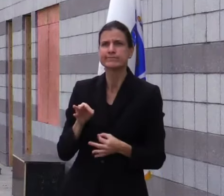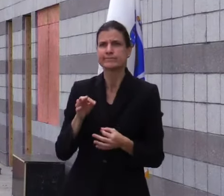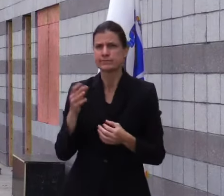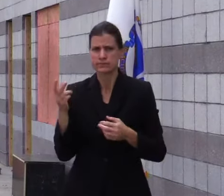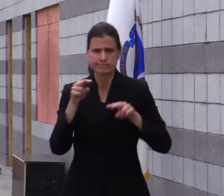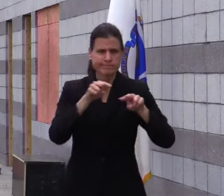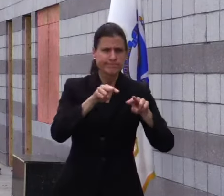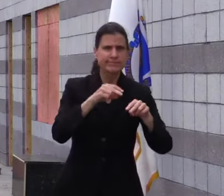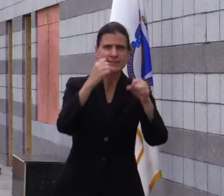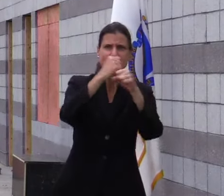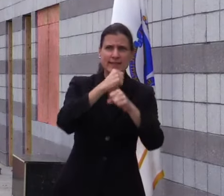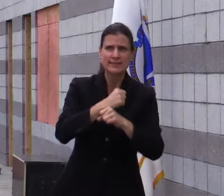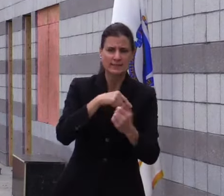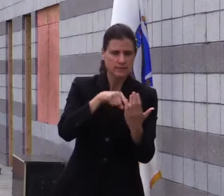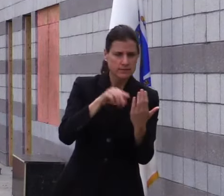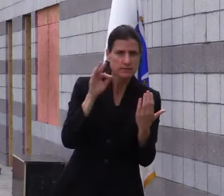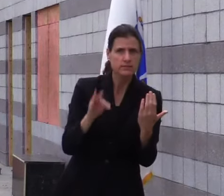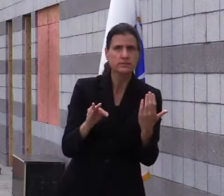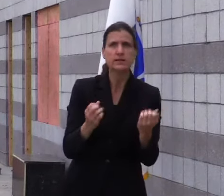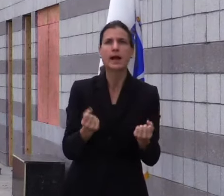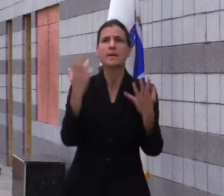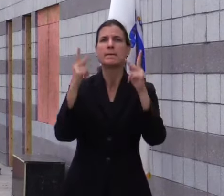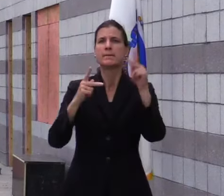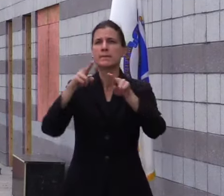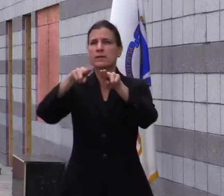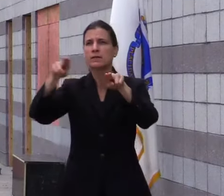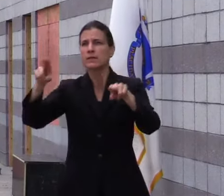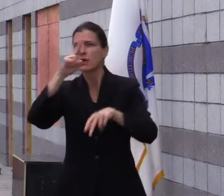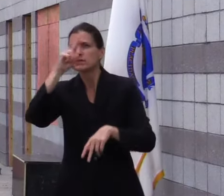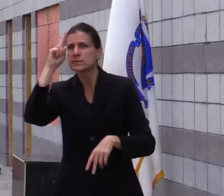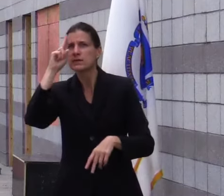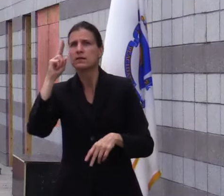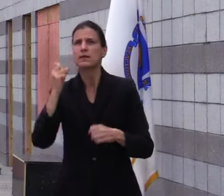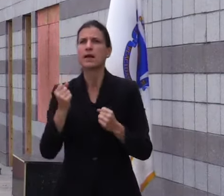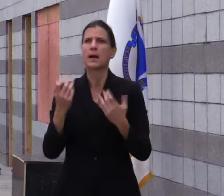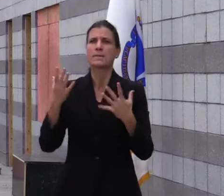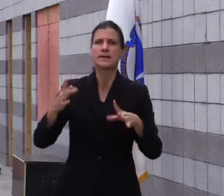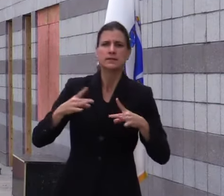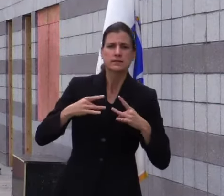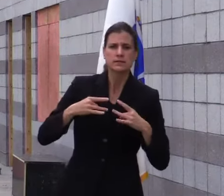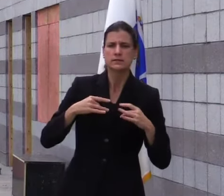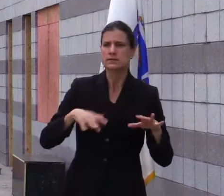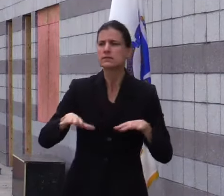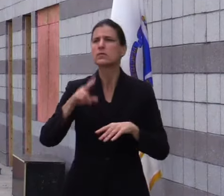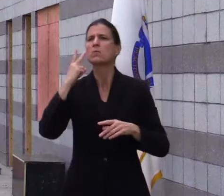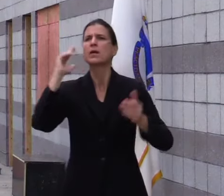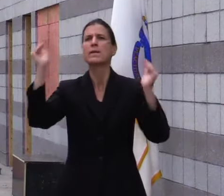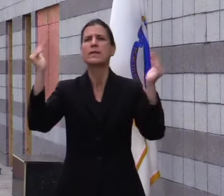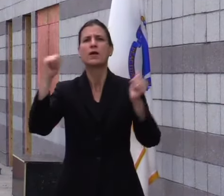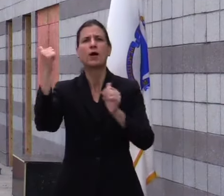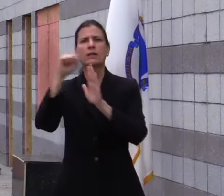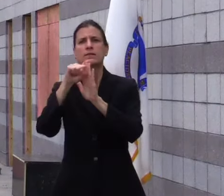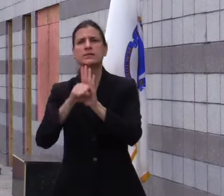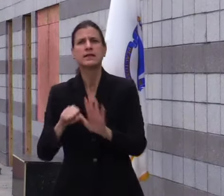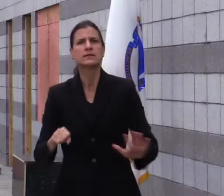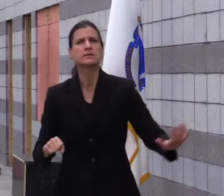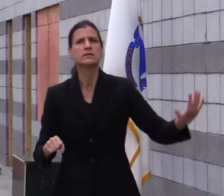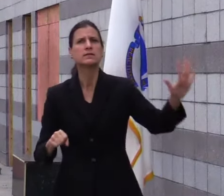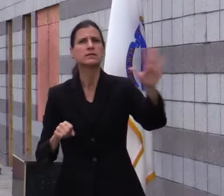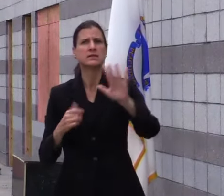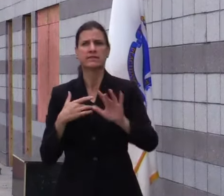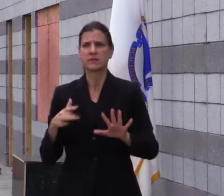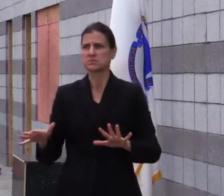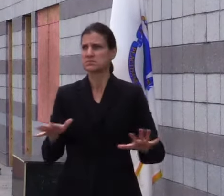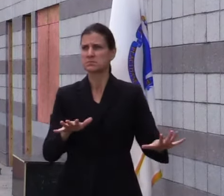experience of people in other places as we made decisions going forward from there. We started with a 10% positive test rate and went